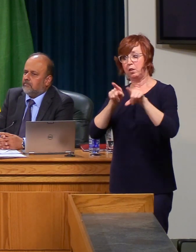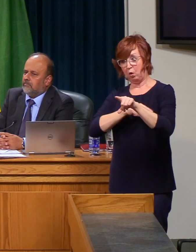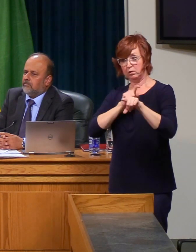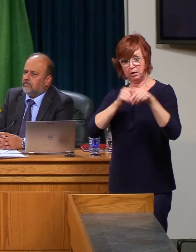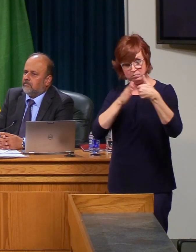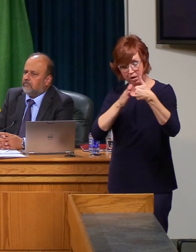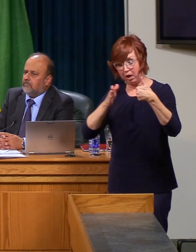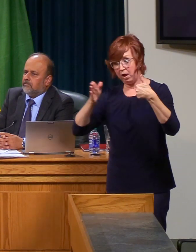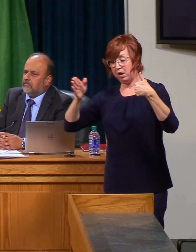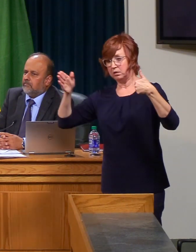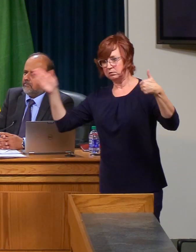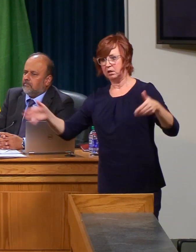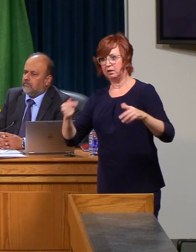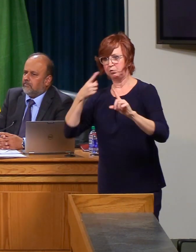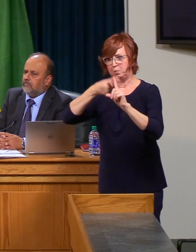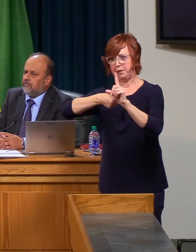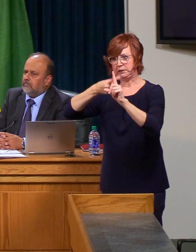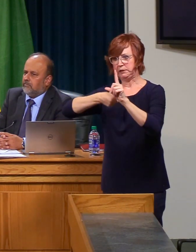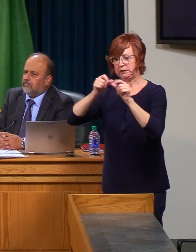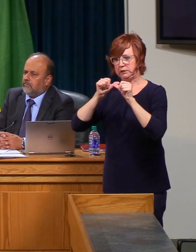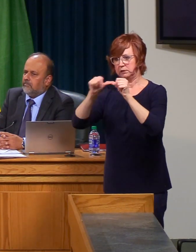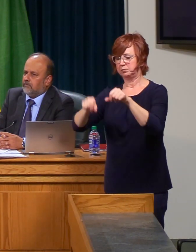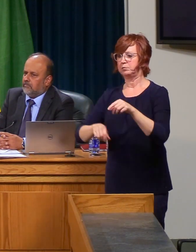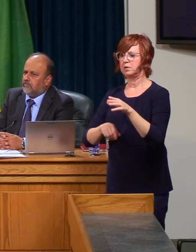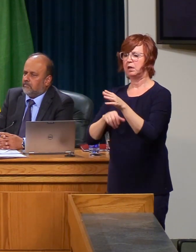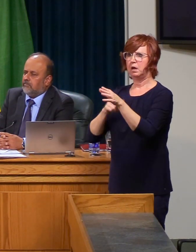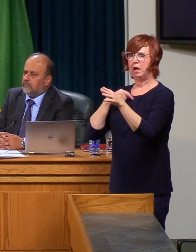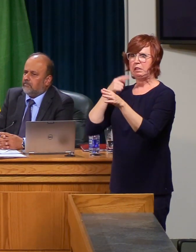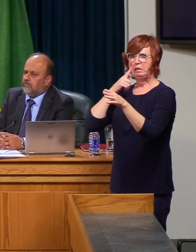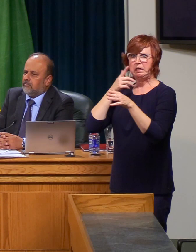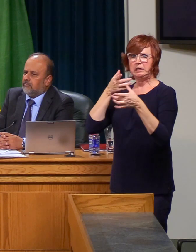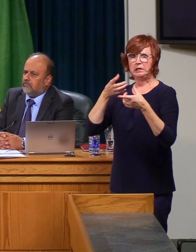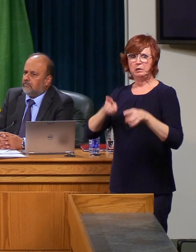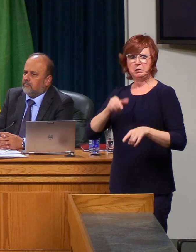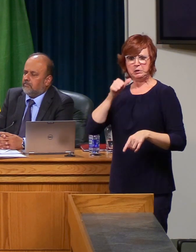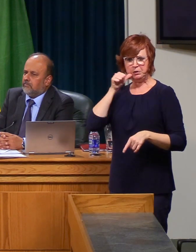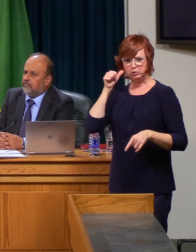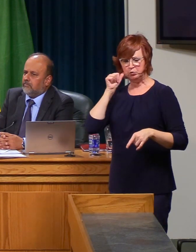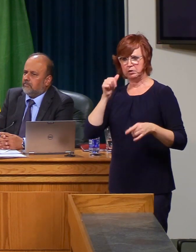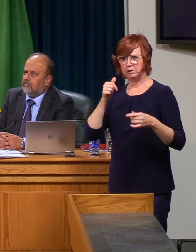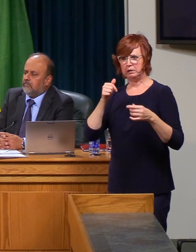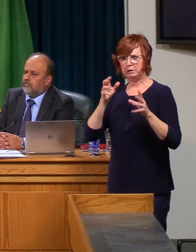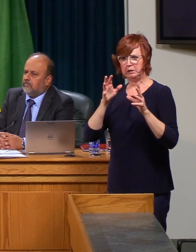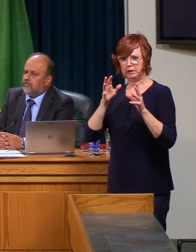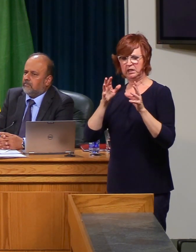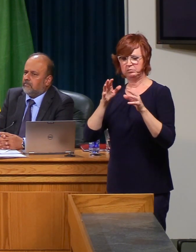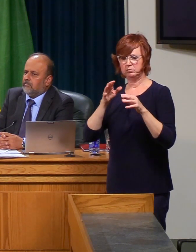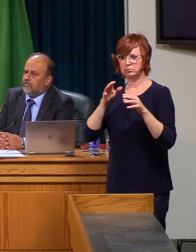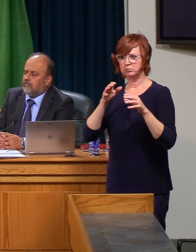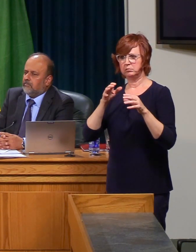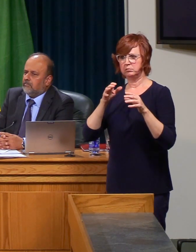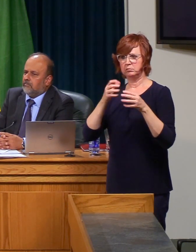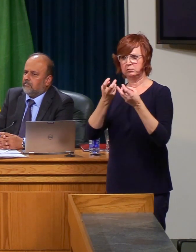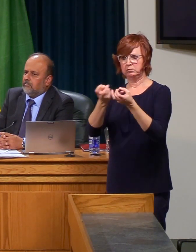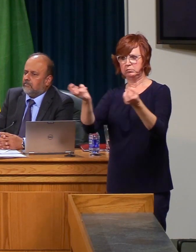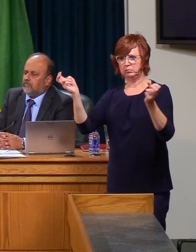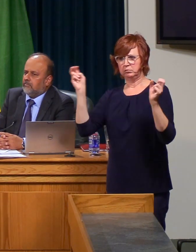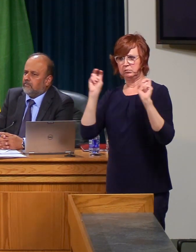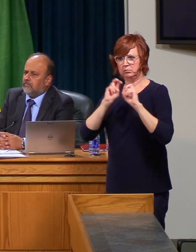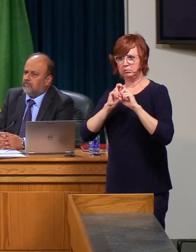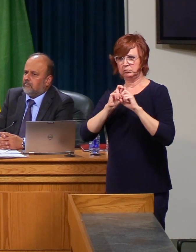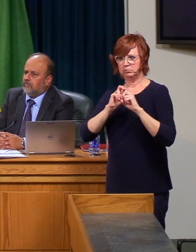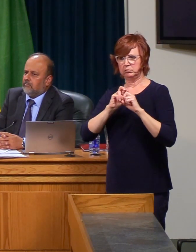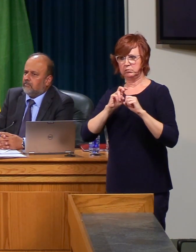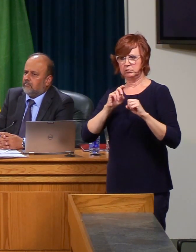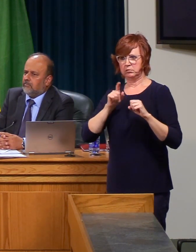scrum, just I believe yesterday, when we were here with the Chief Medical Health Officer, we heard first, and I think this is a